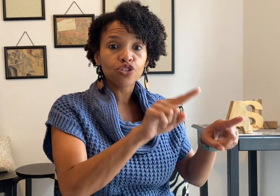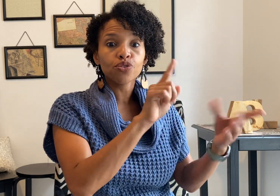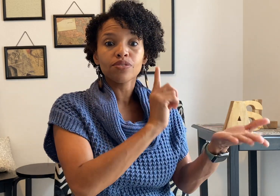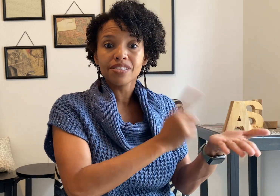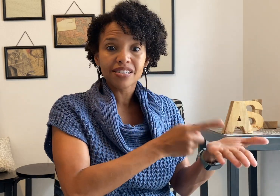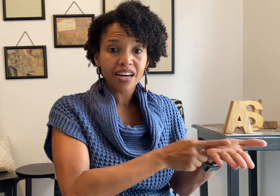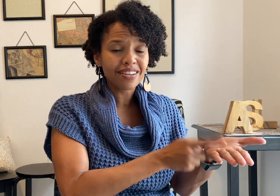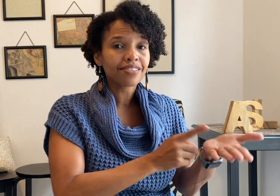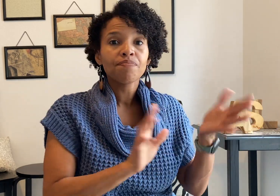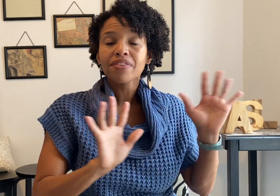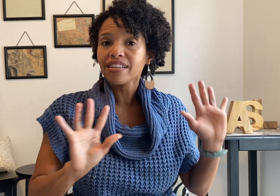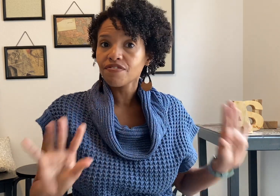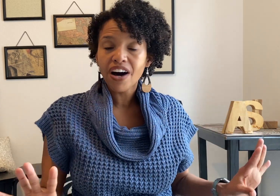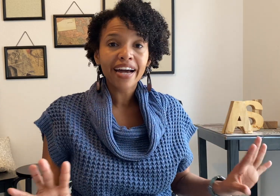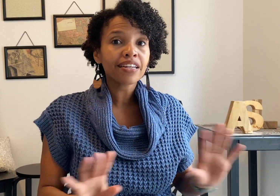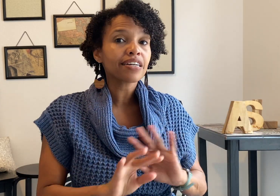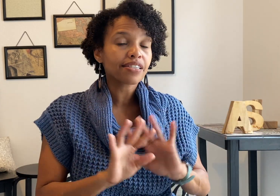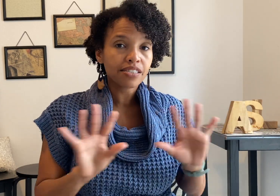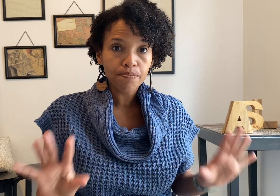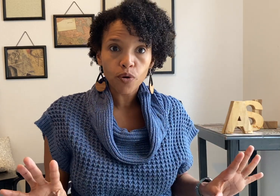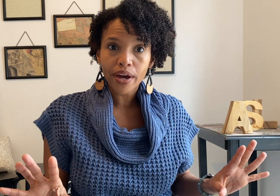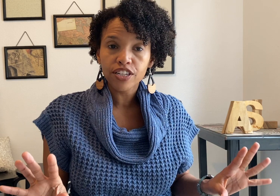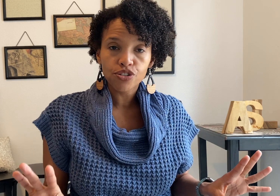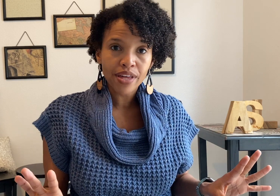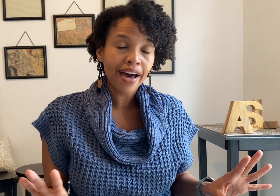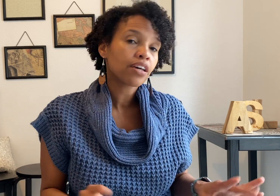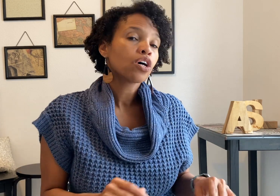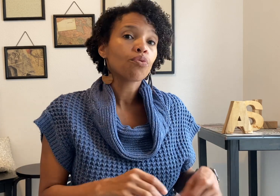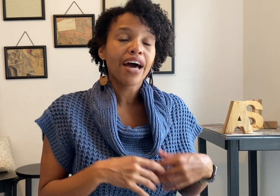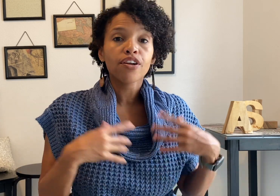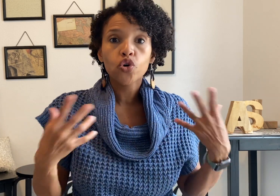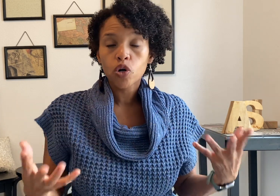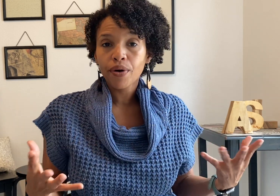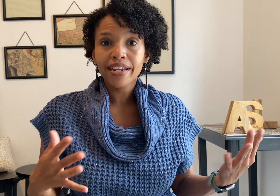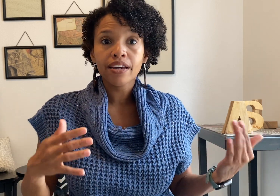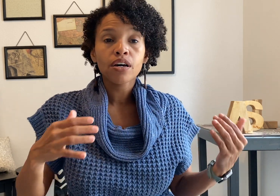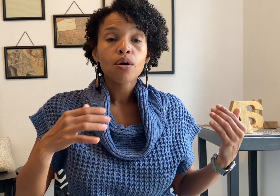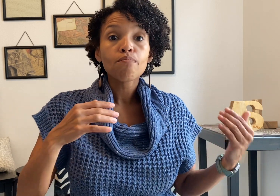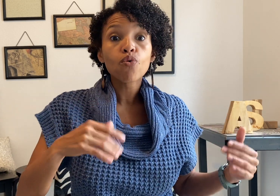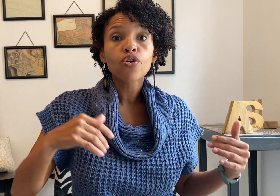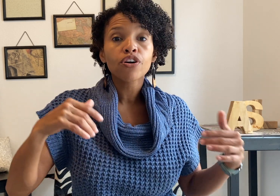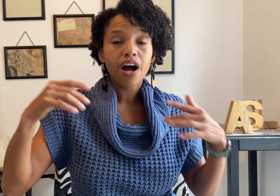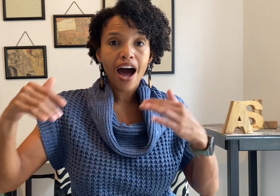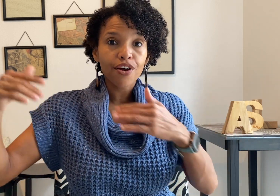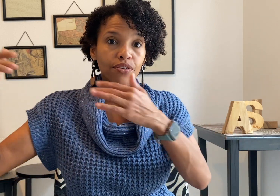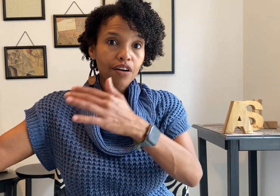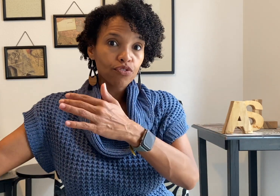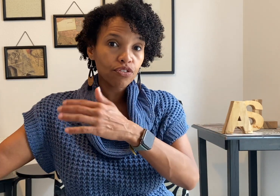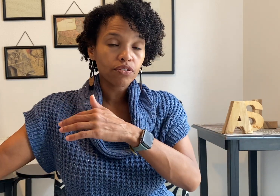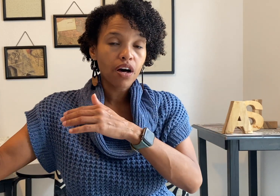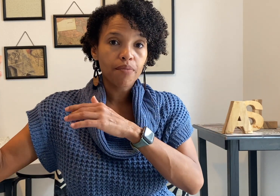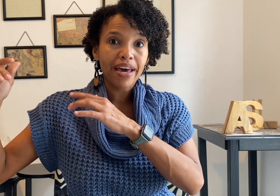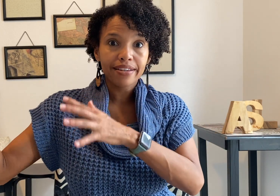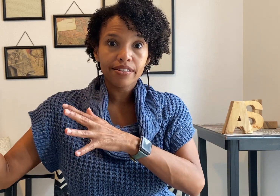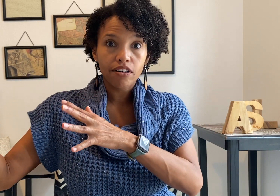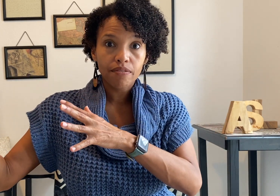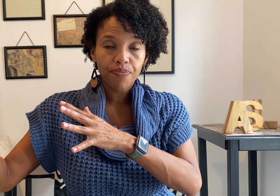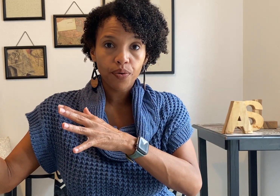to discuss. That's fine. It's a simple way to do that without incorporating more higher level ASL,